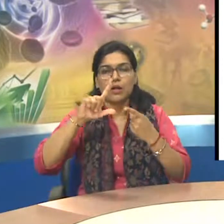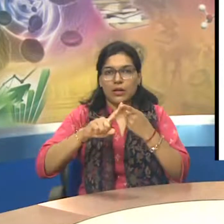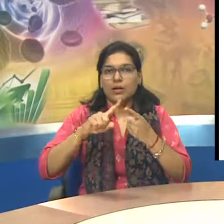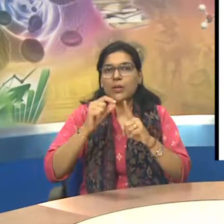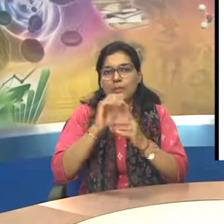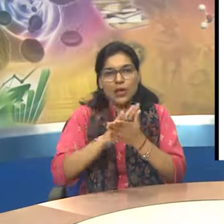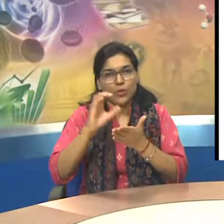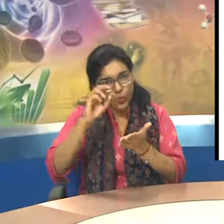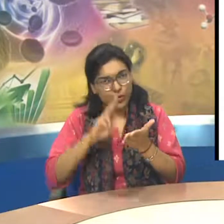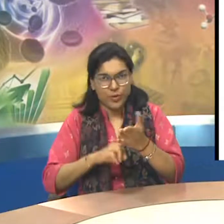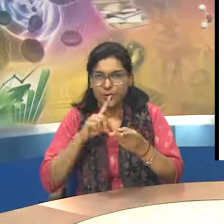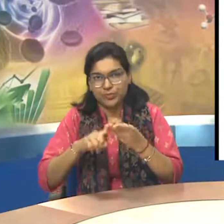Telephone